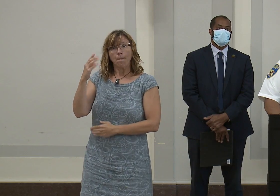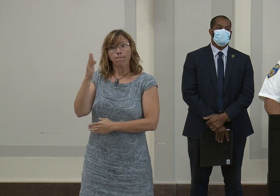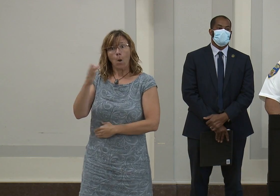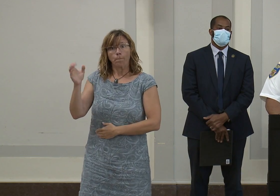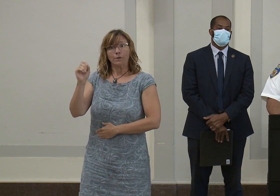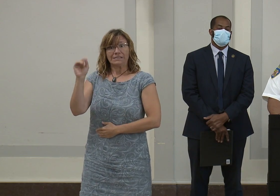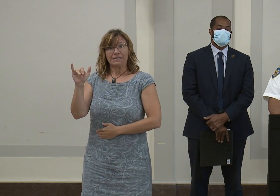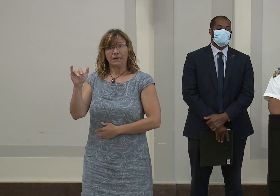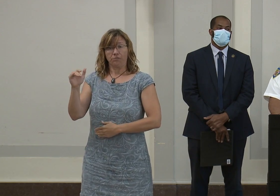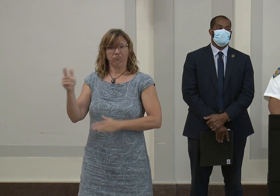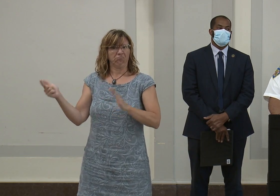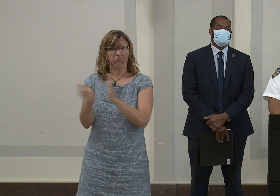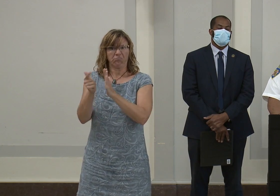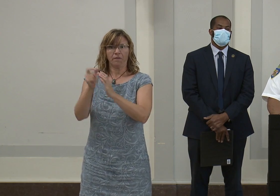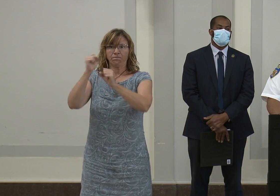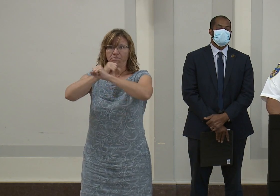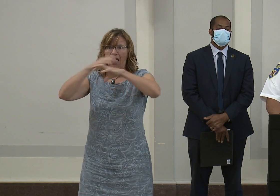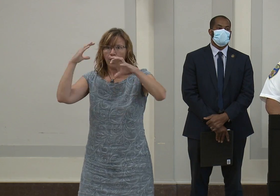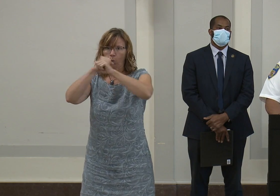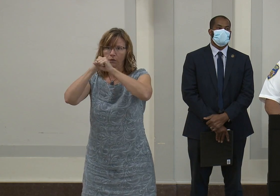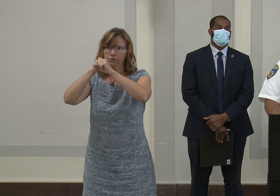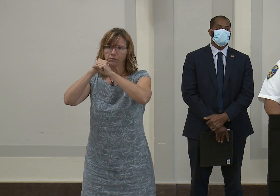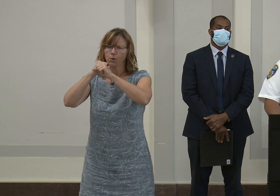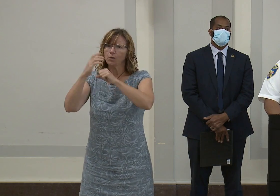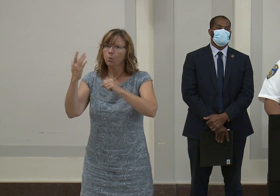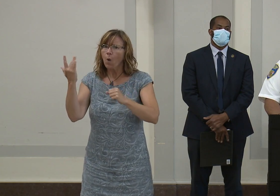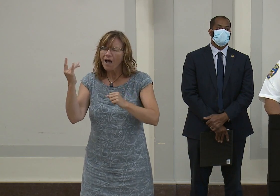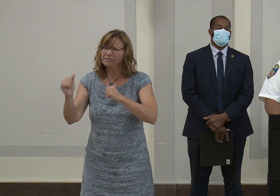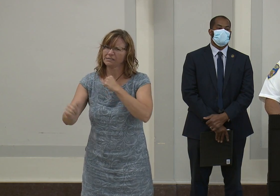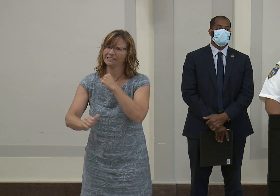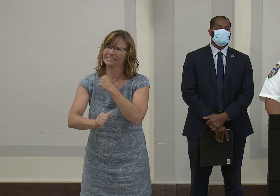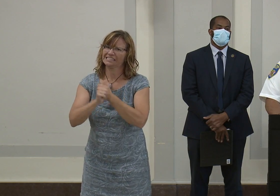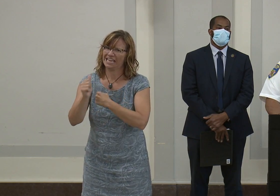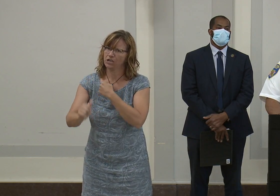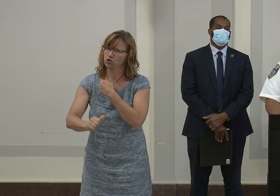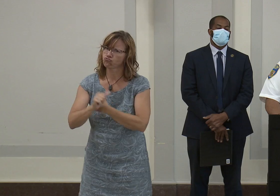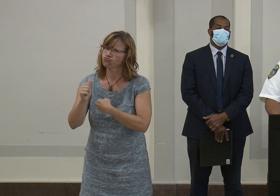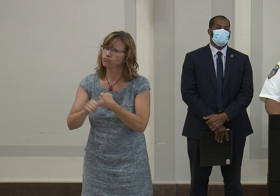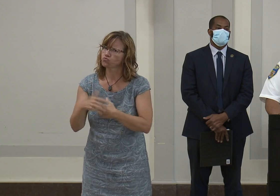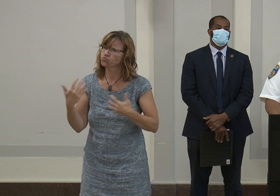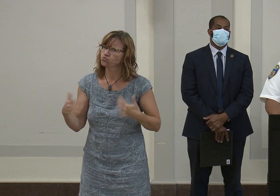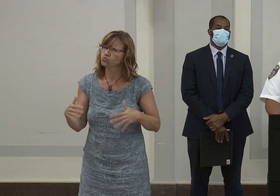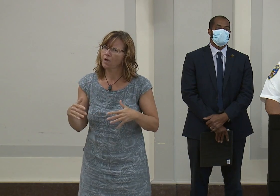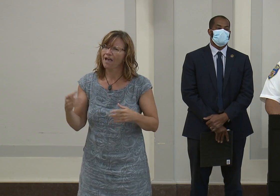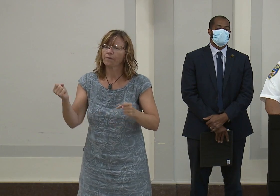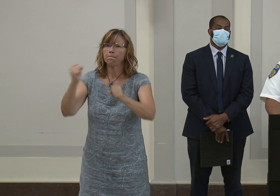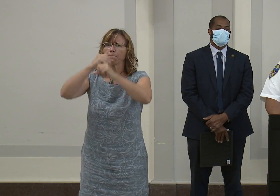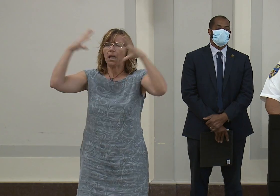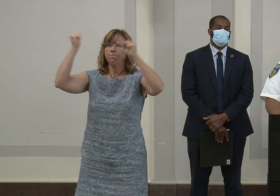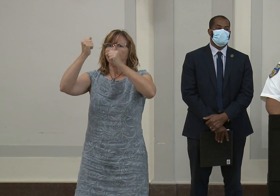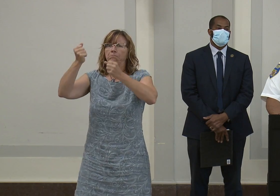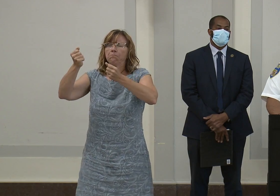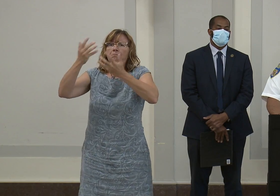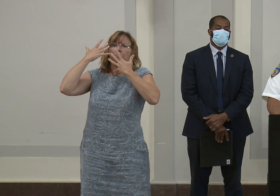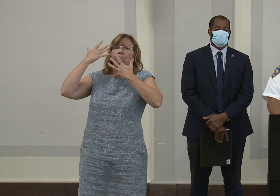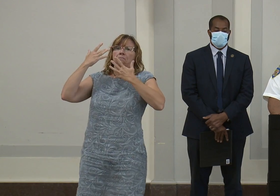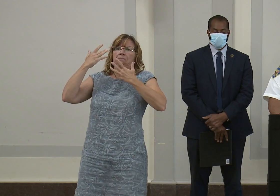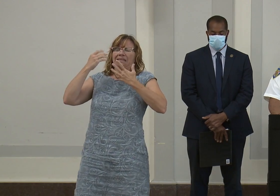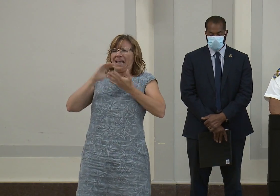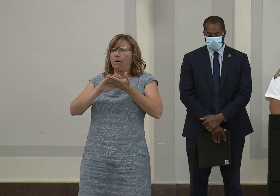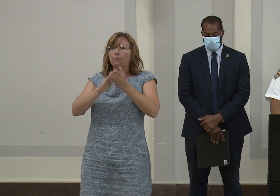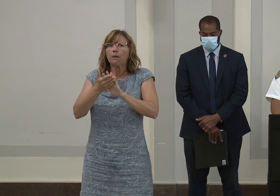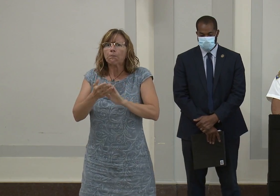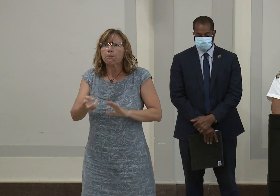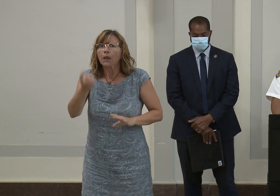dangerous. They can cause loss of vision, severe burns, and other serious injuries, even fires. Not only can they